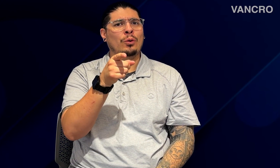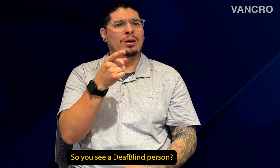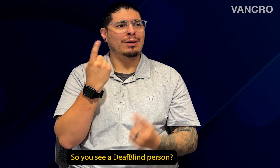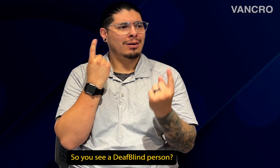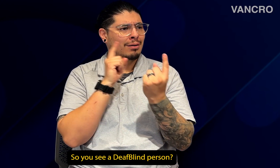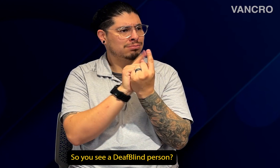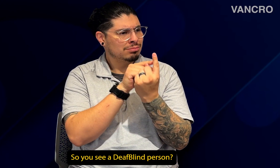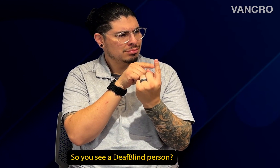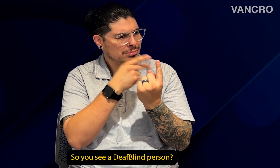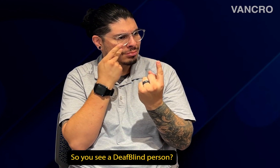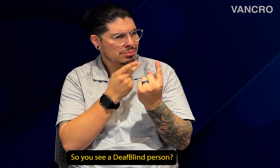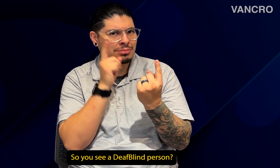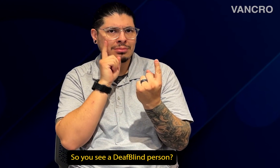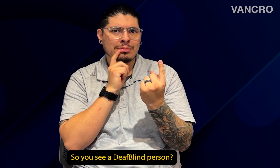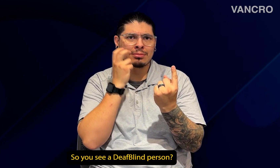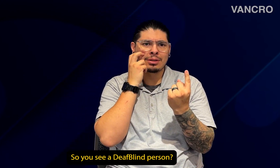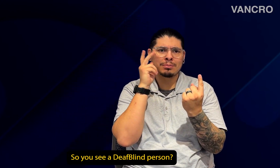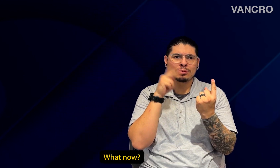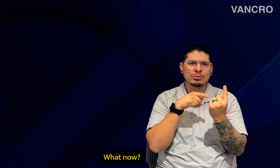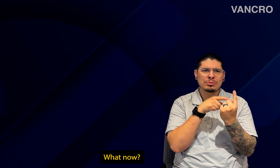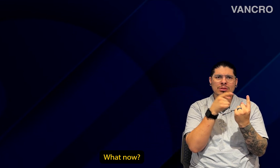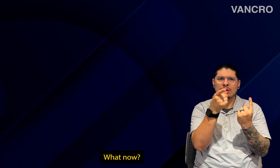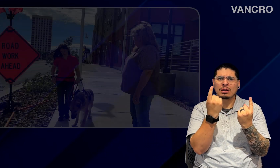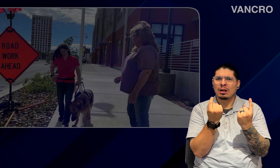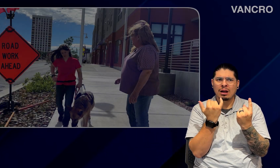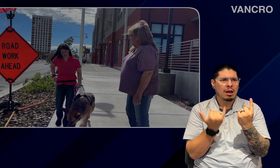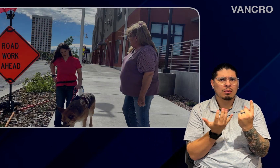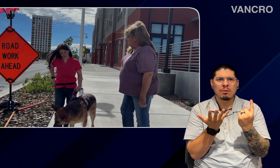So you see a deaf-blind person. What now?